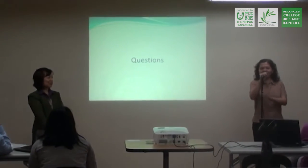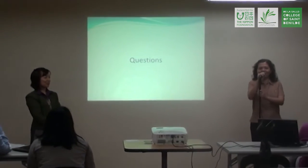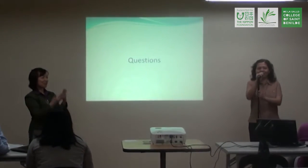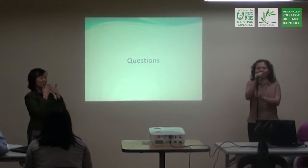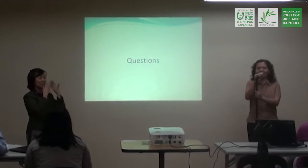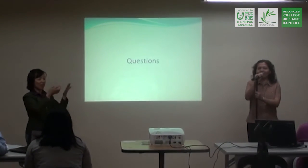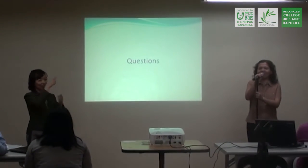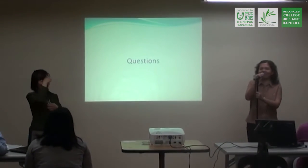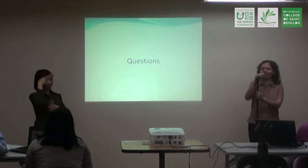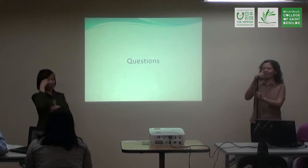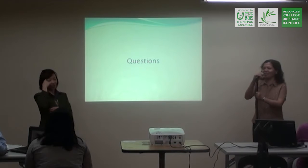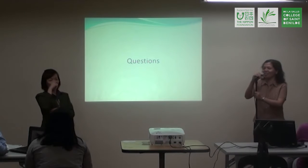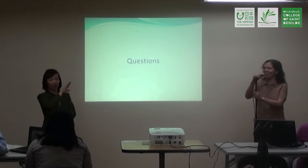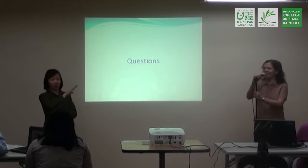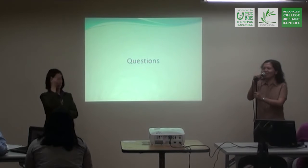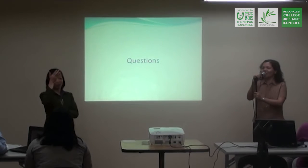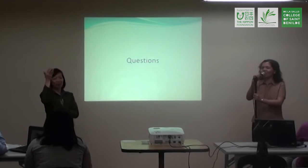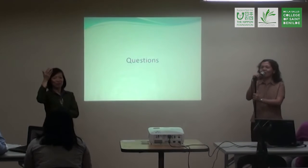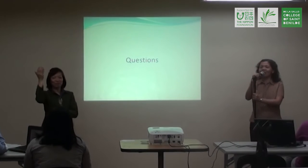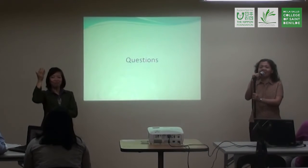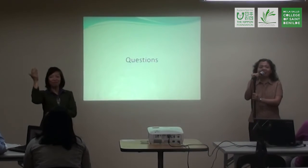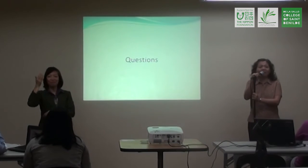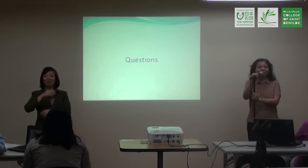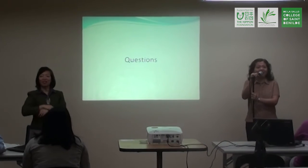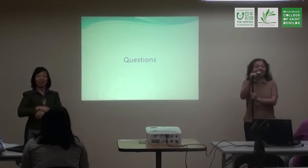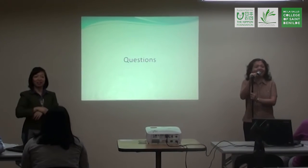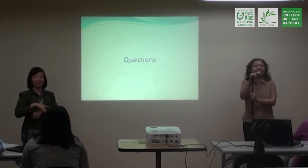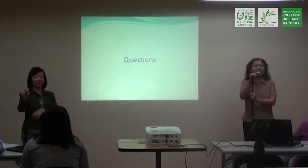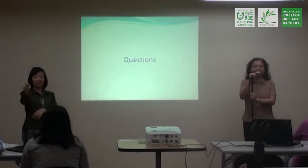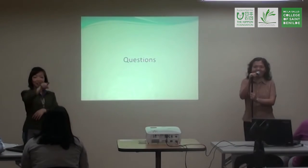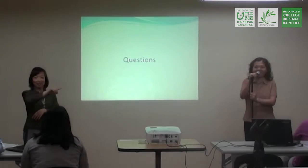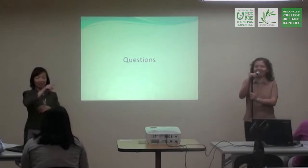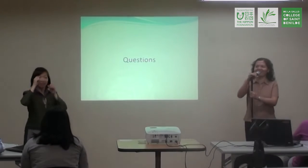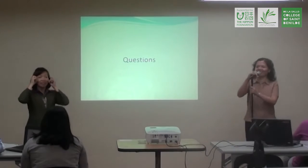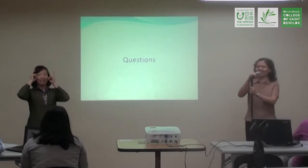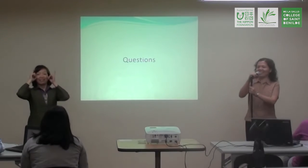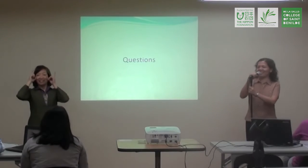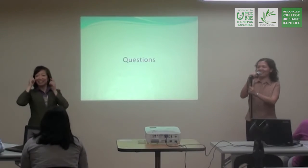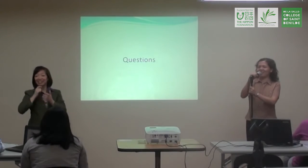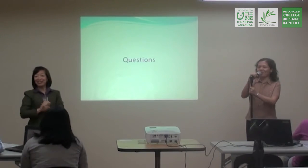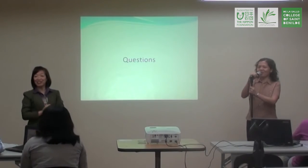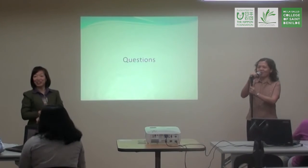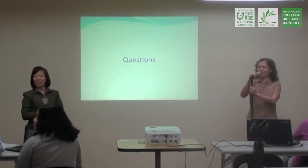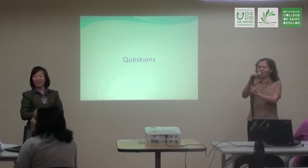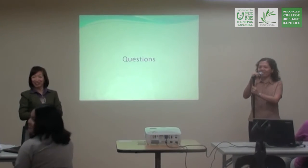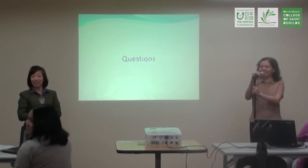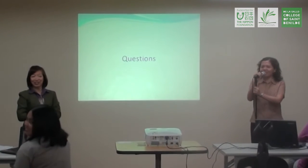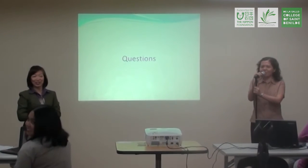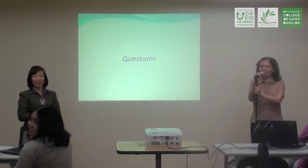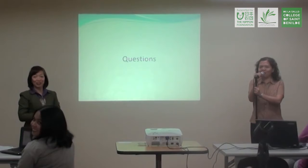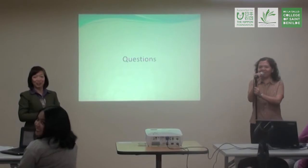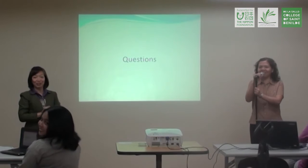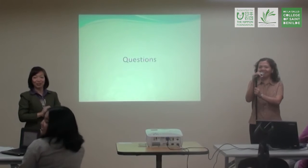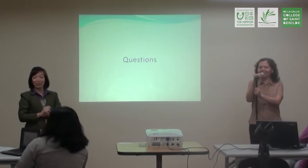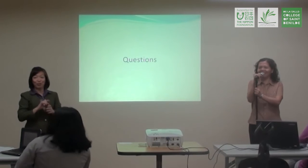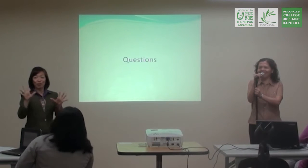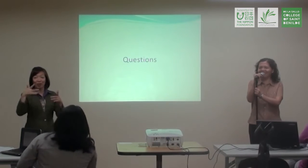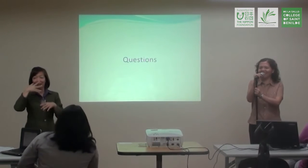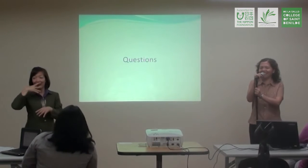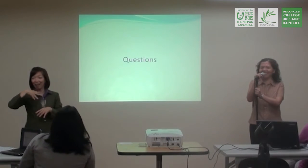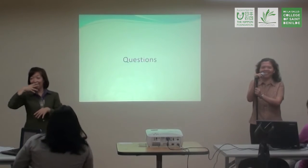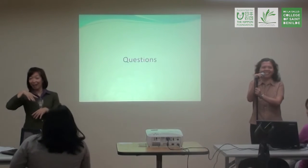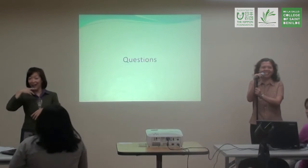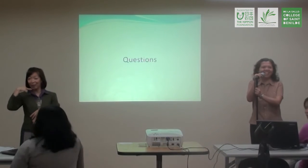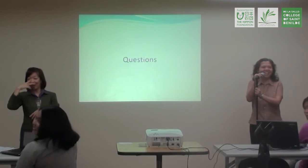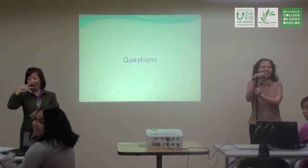Thank you, Royce, for your presentation. So, is everyone still awake? Wala na close breathe.